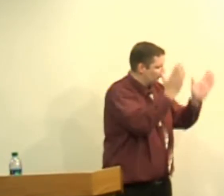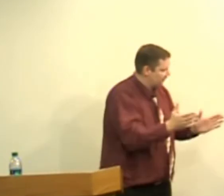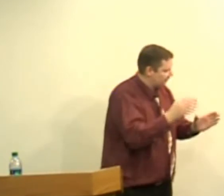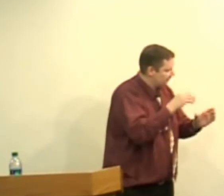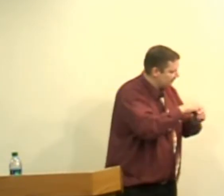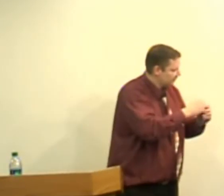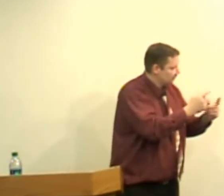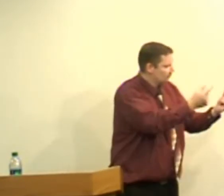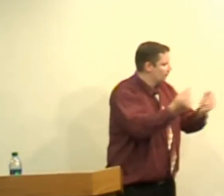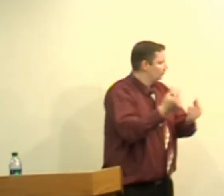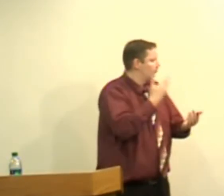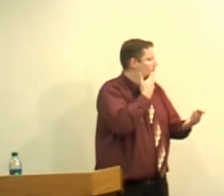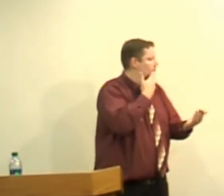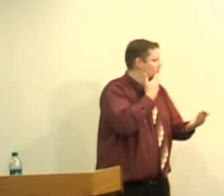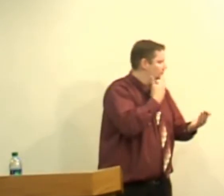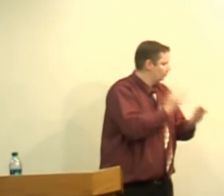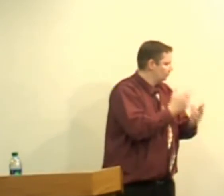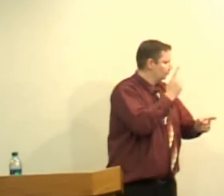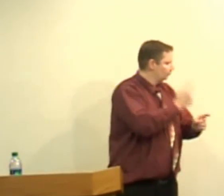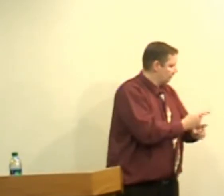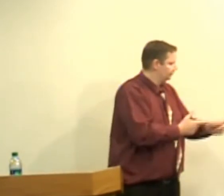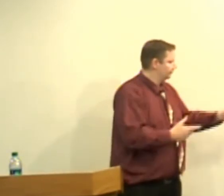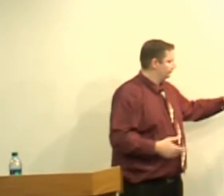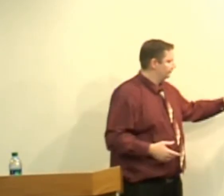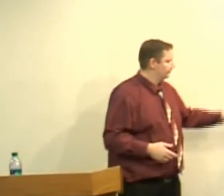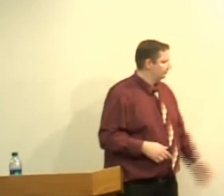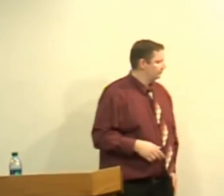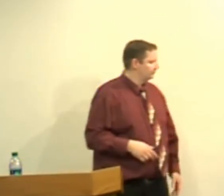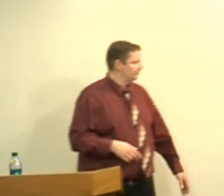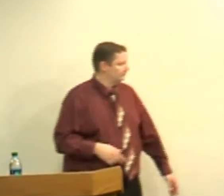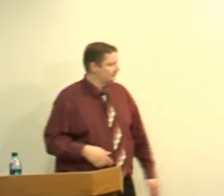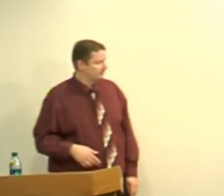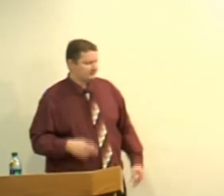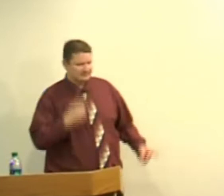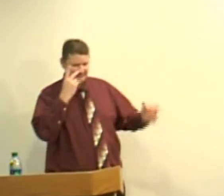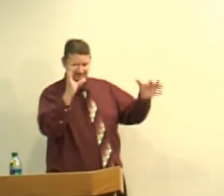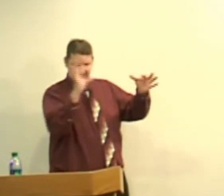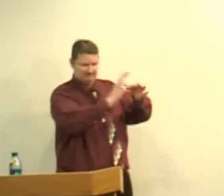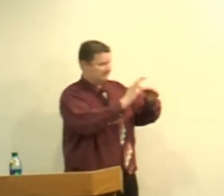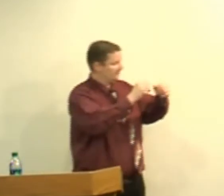souls to a faithful creator in doing what is right.